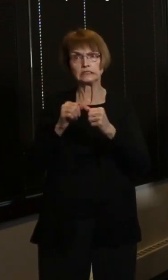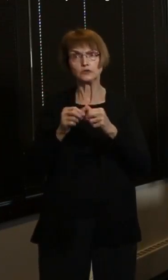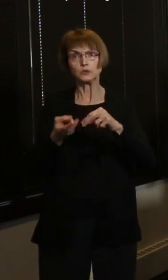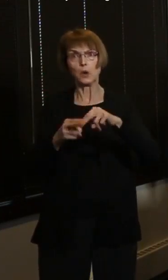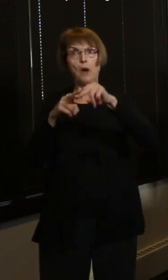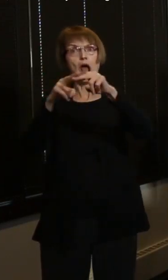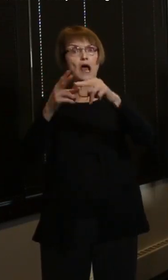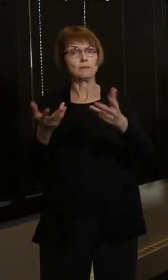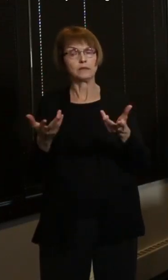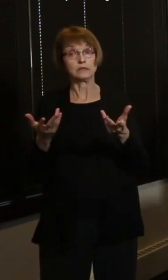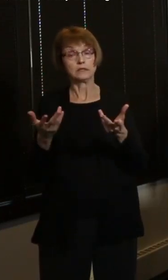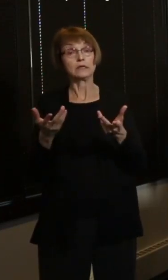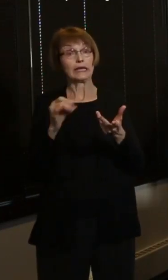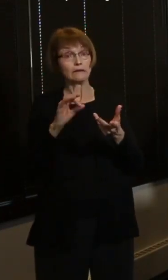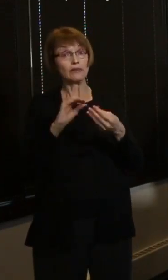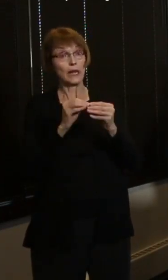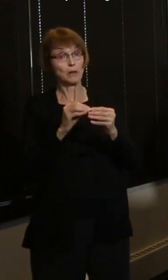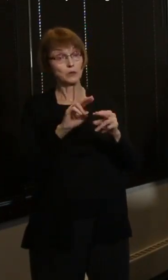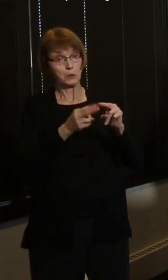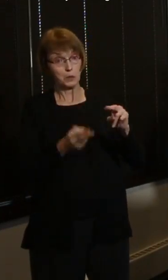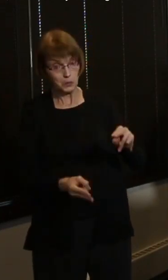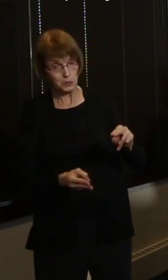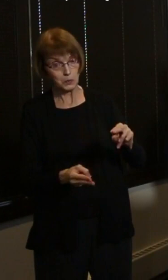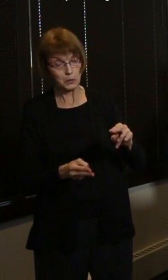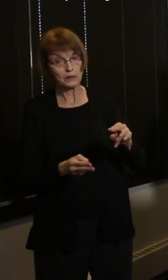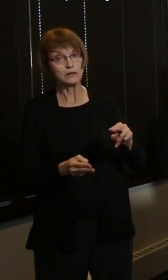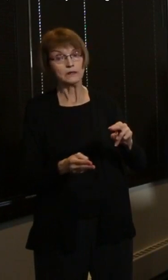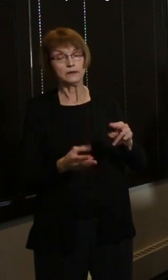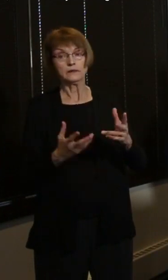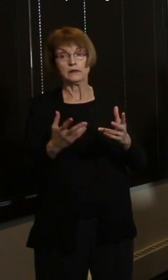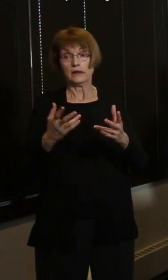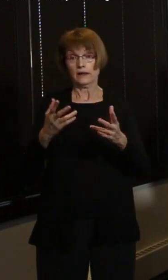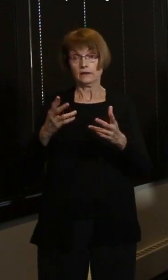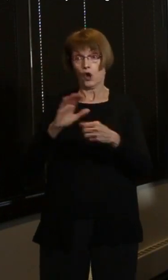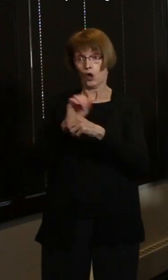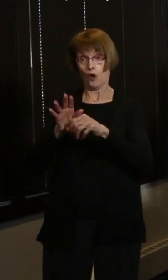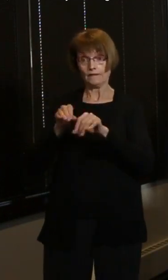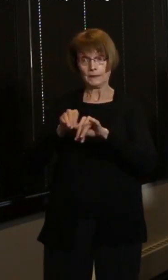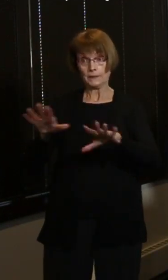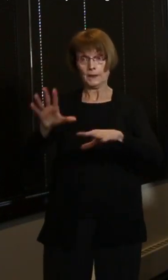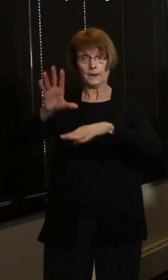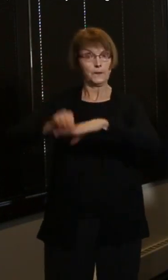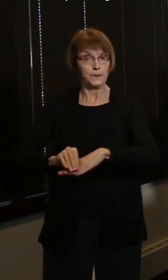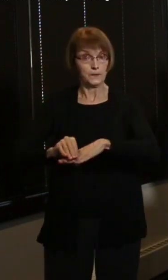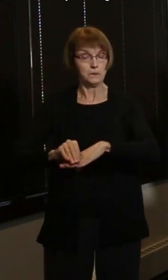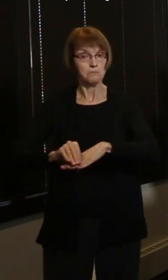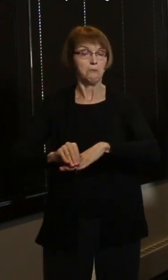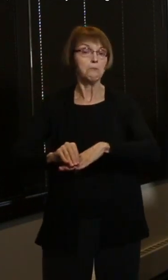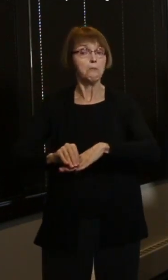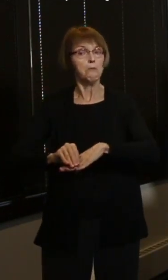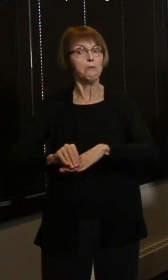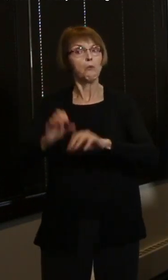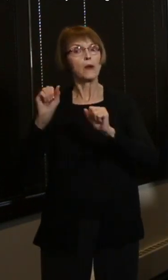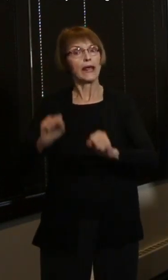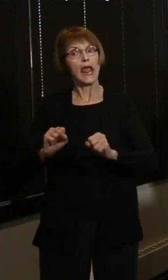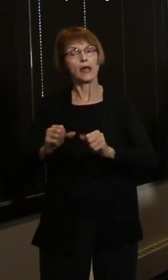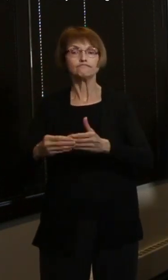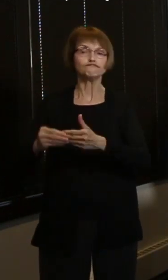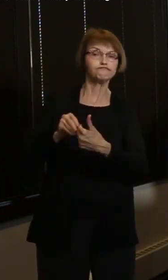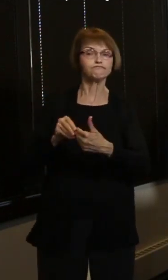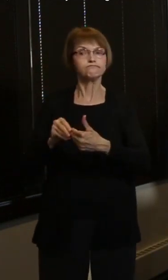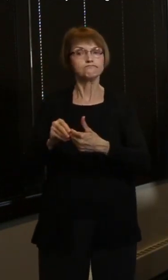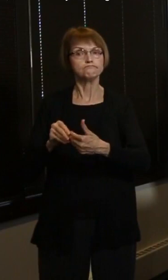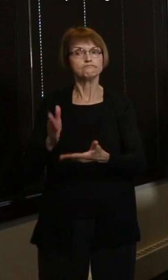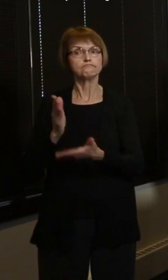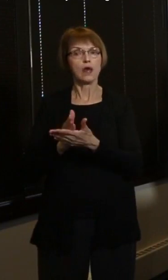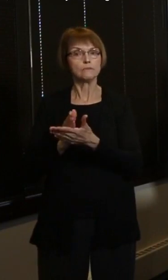have cases coming down, and you need to have suppression of transmission within the community in order to really have a